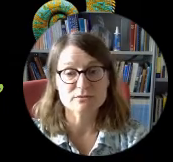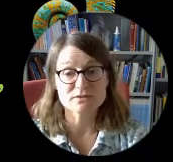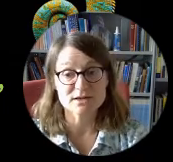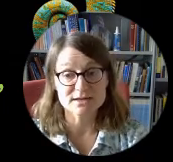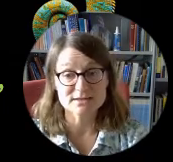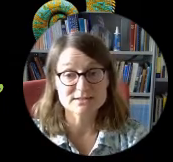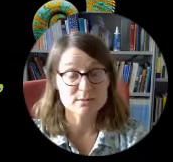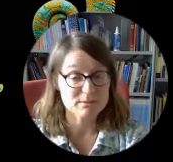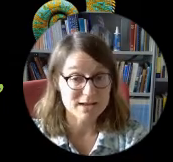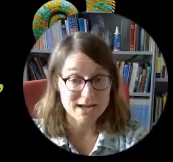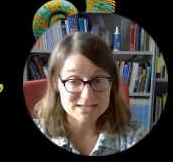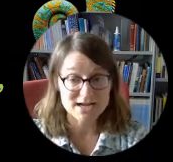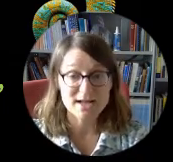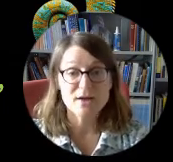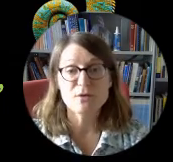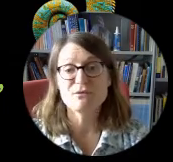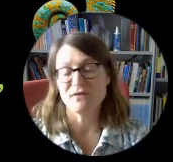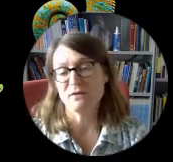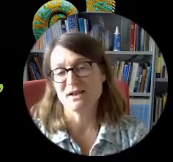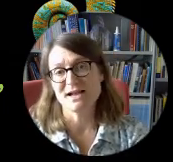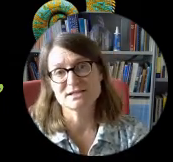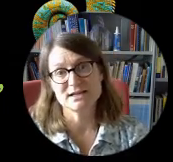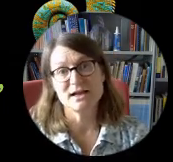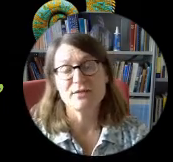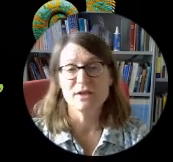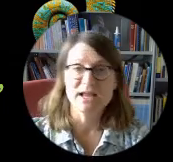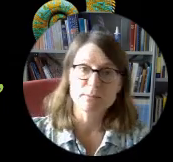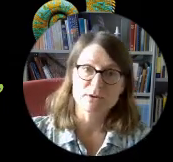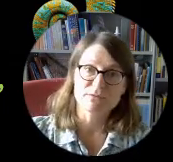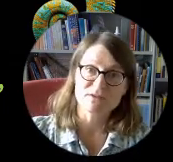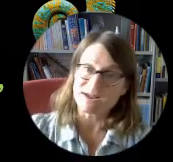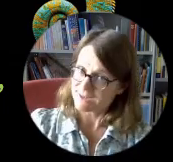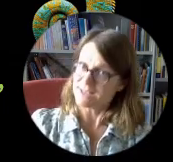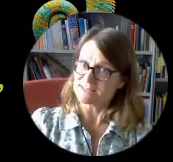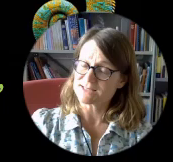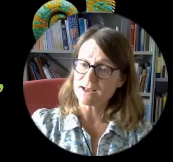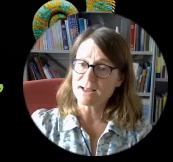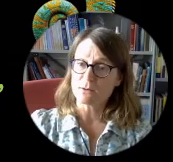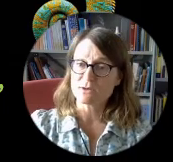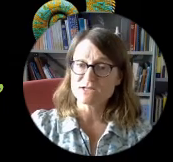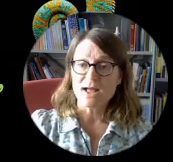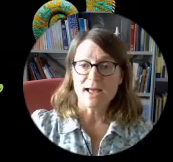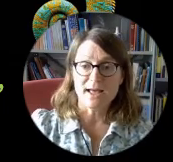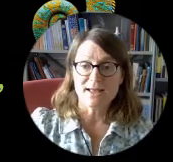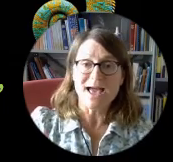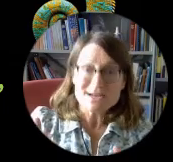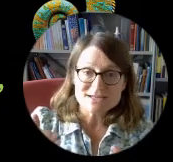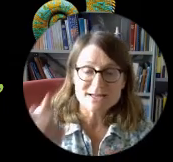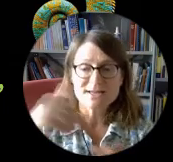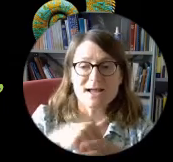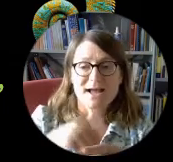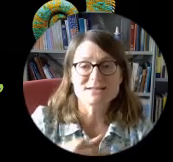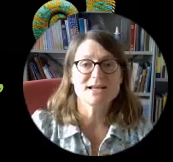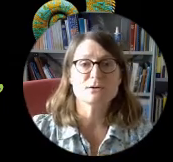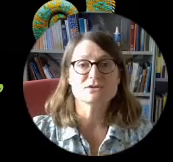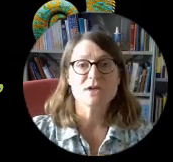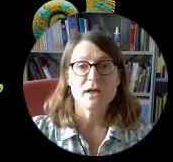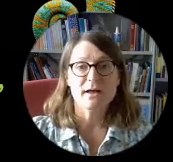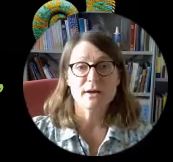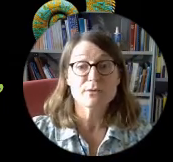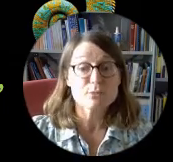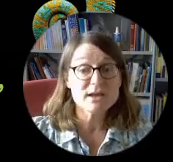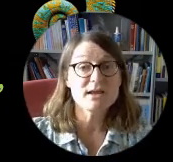work of Timothy Mac-Hadjah, who found that actually the label of Ghanaian Sign Language actually